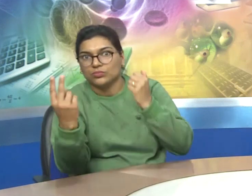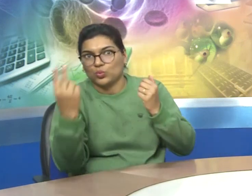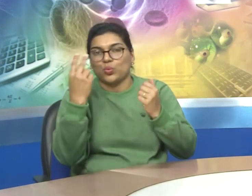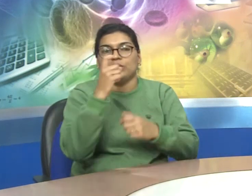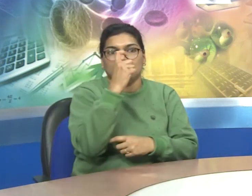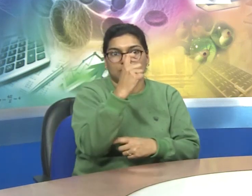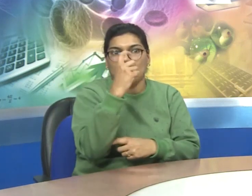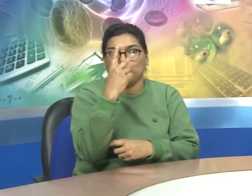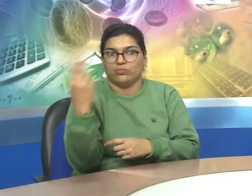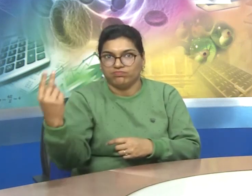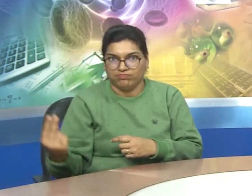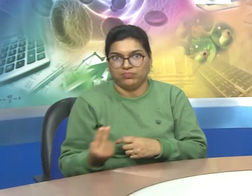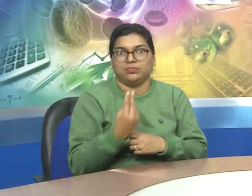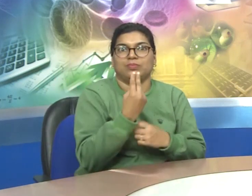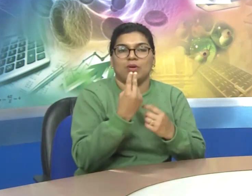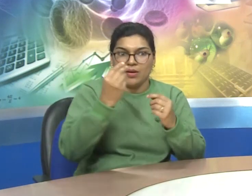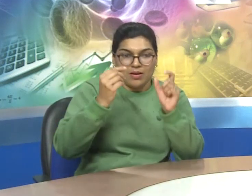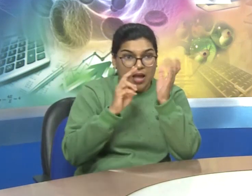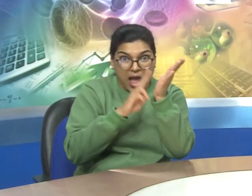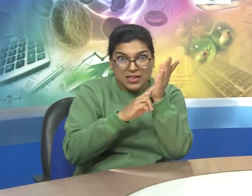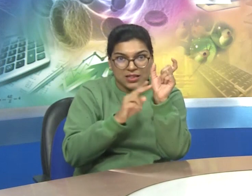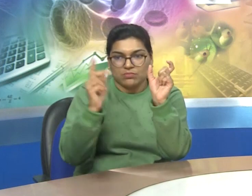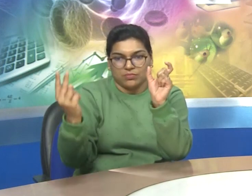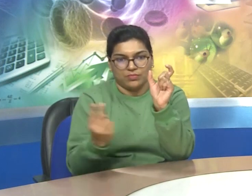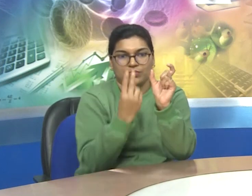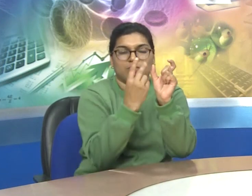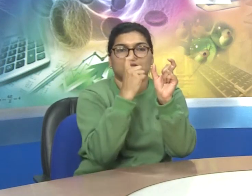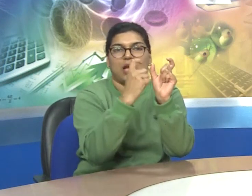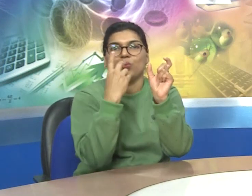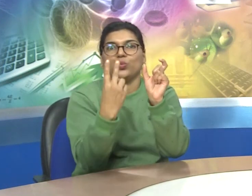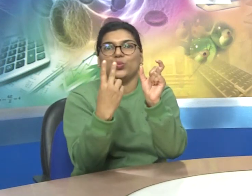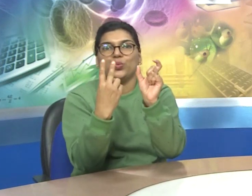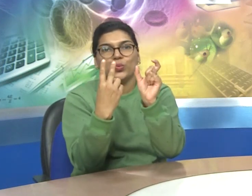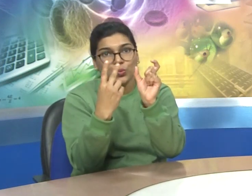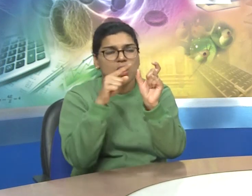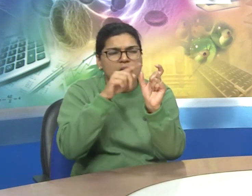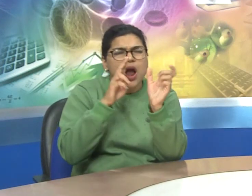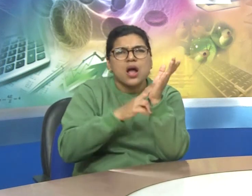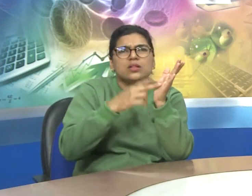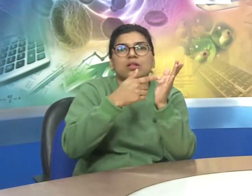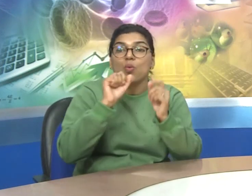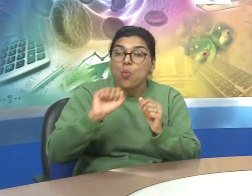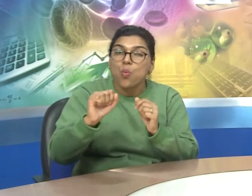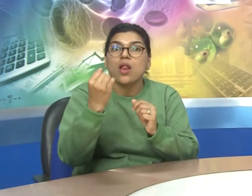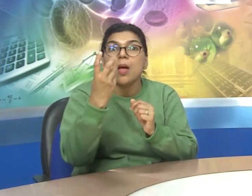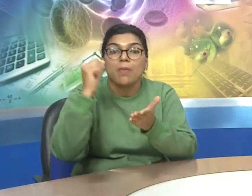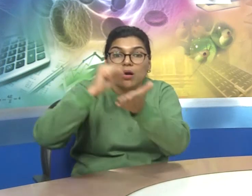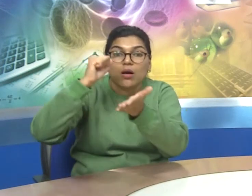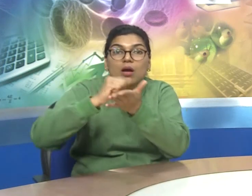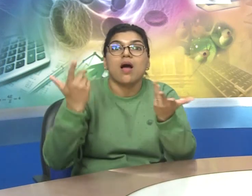So N can be considered that it is used as 19. And then 72 is